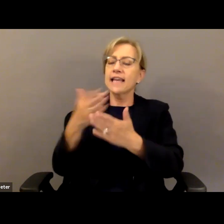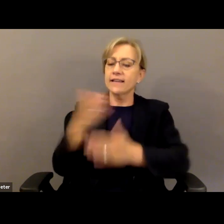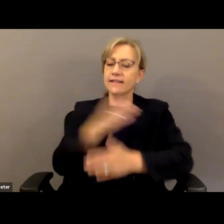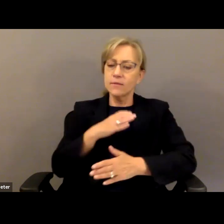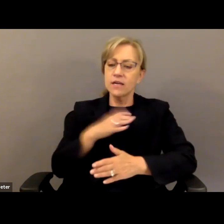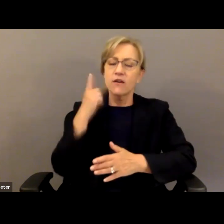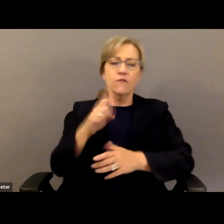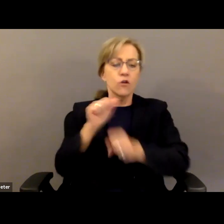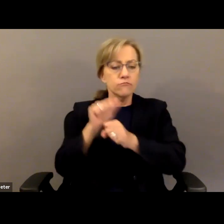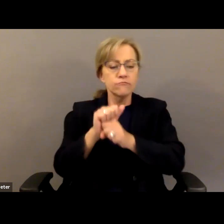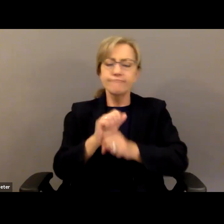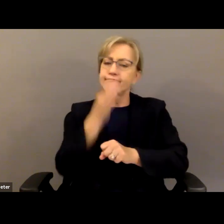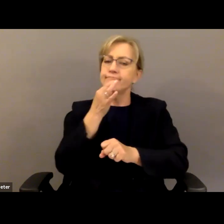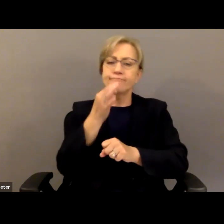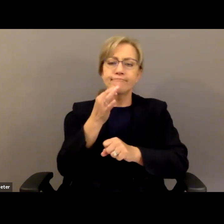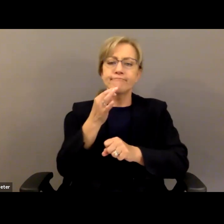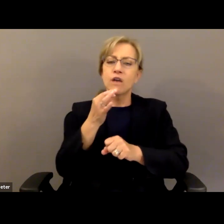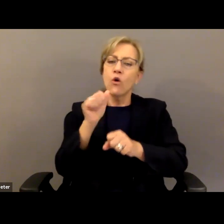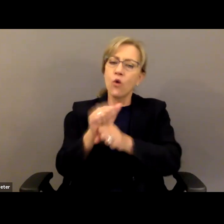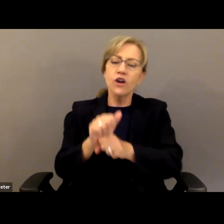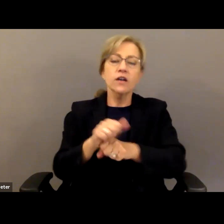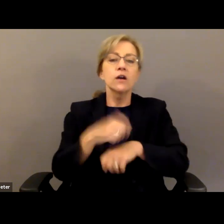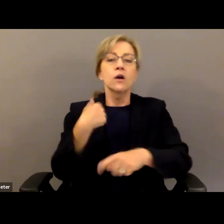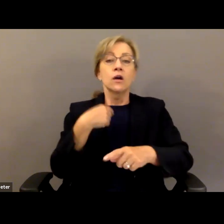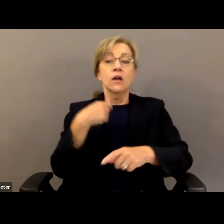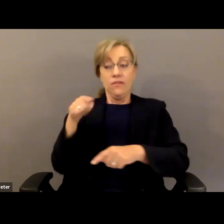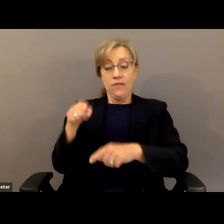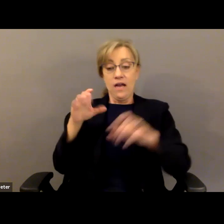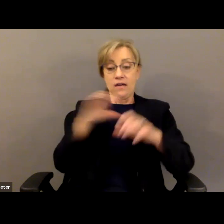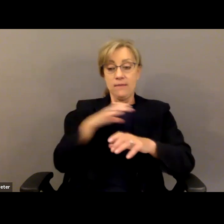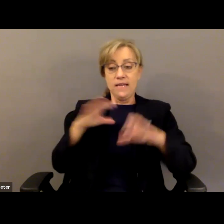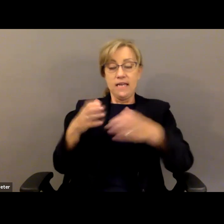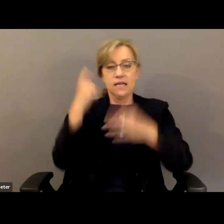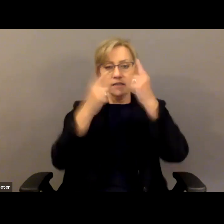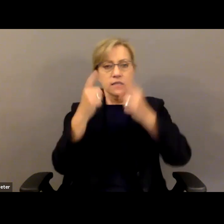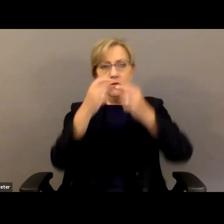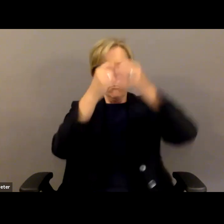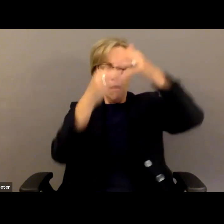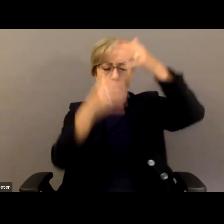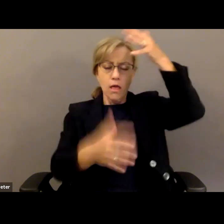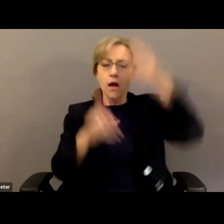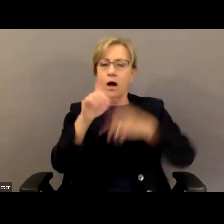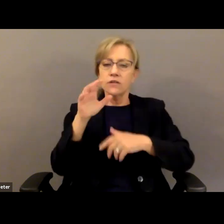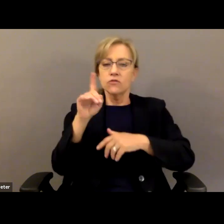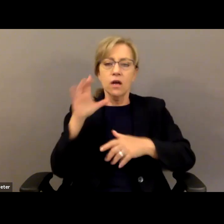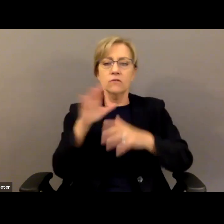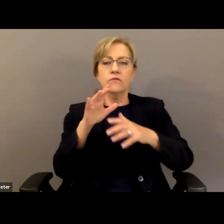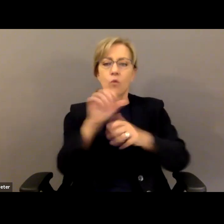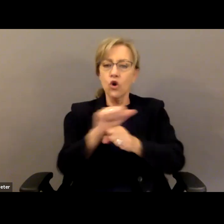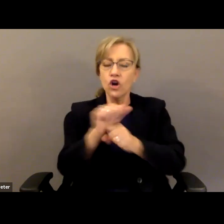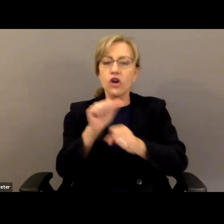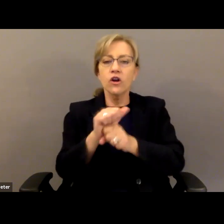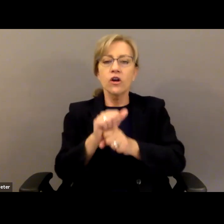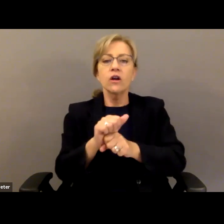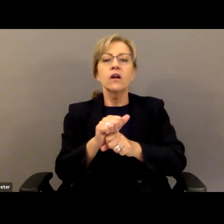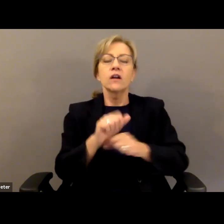passionate, and expert work. The committee considers hundreds of adult works of fiction and nonfiction to arrive at their fall long